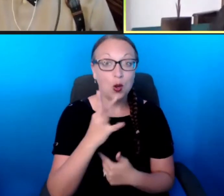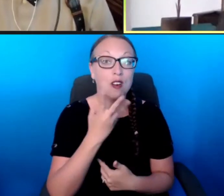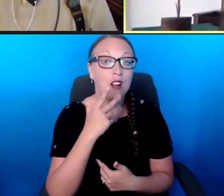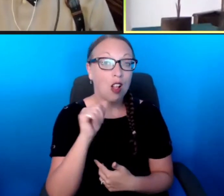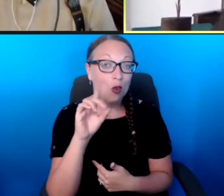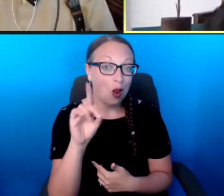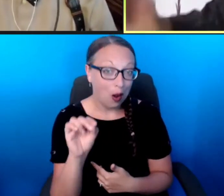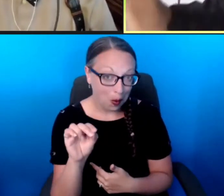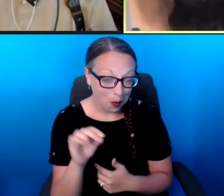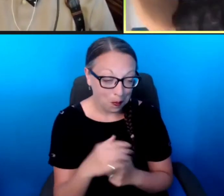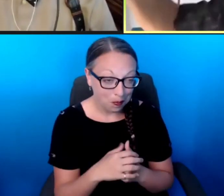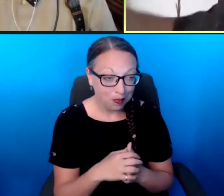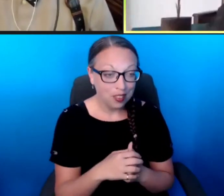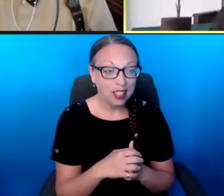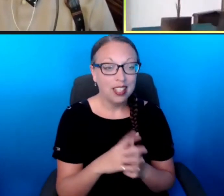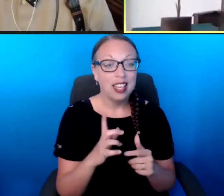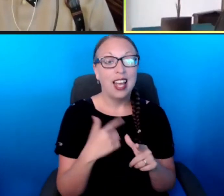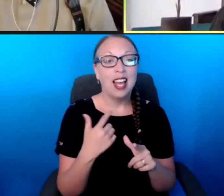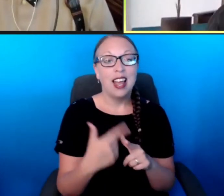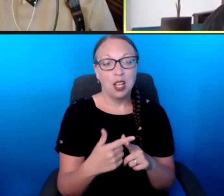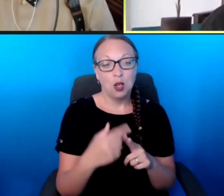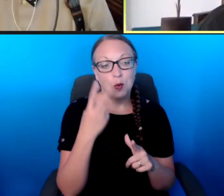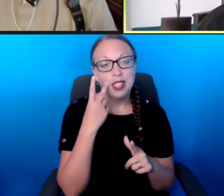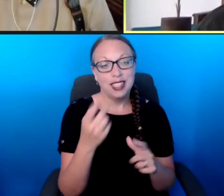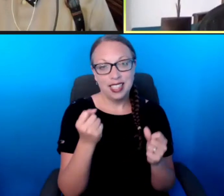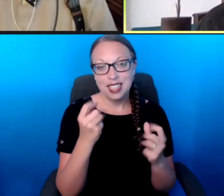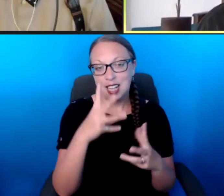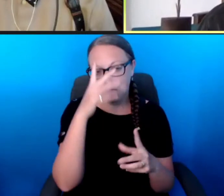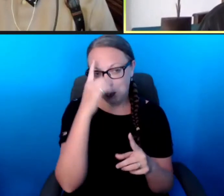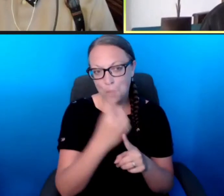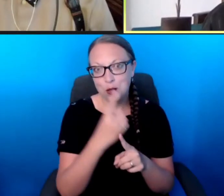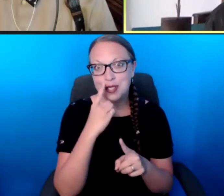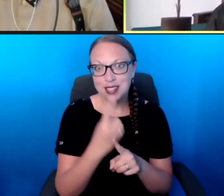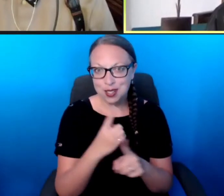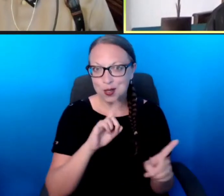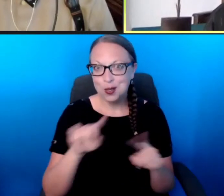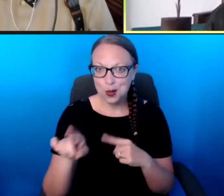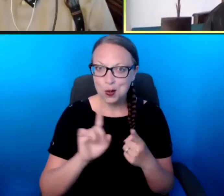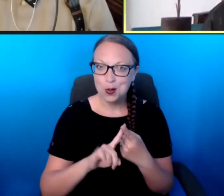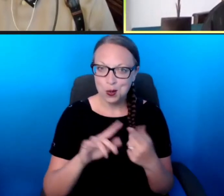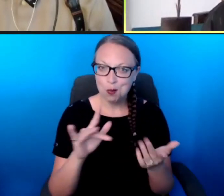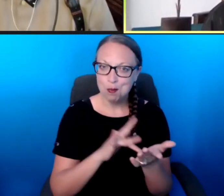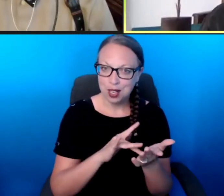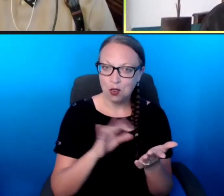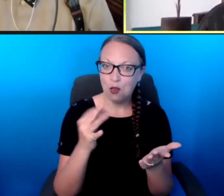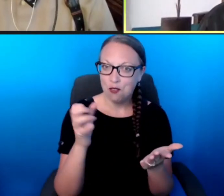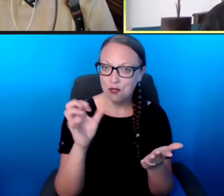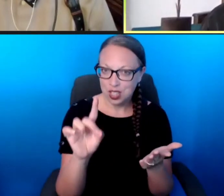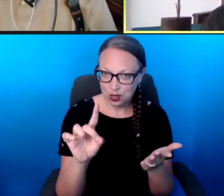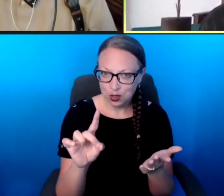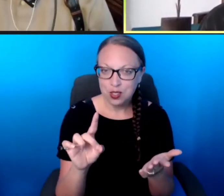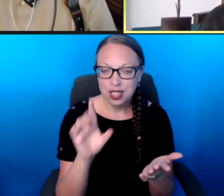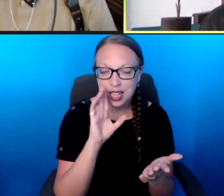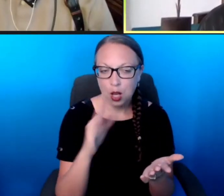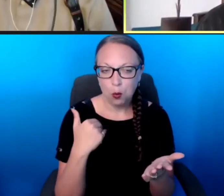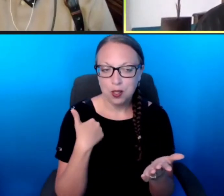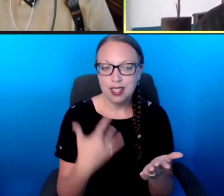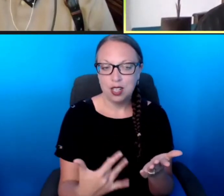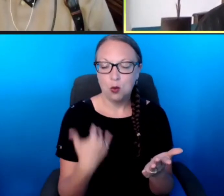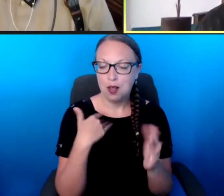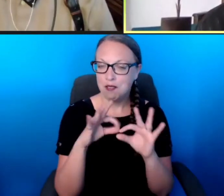also see a lot of siblings that go into medical fields if they have children that siblings that